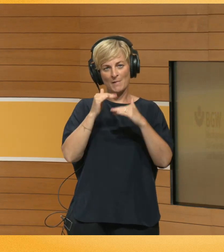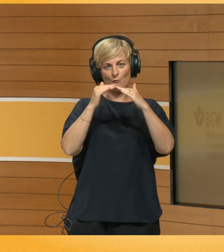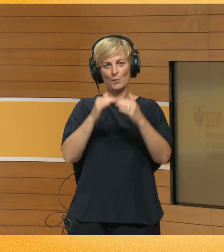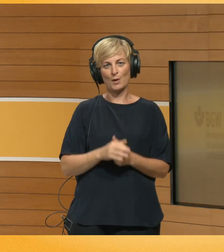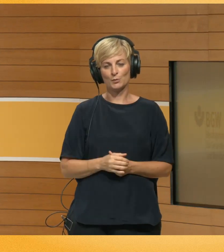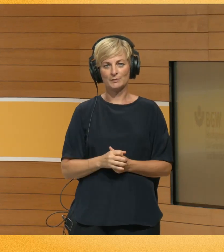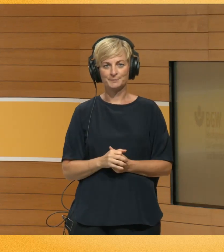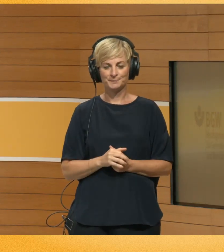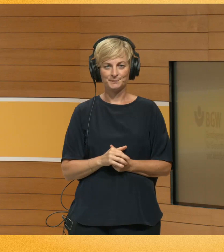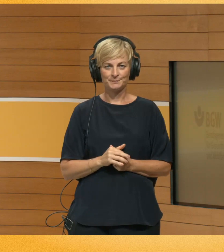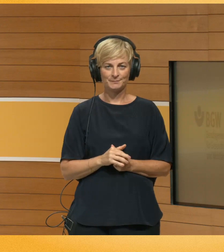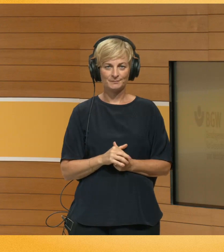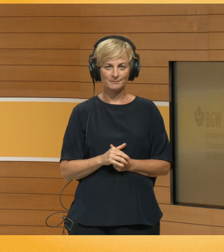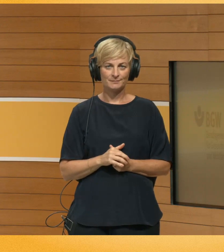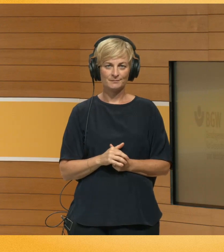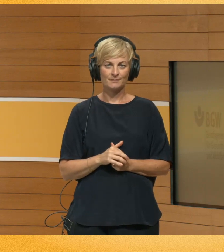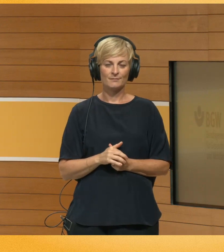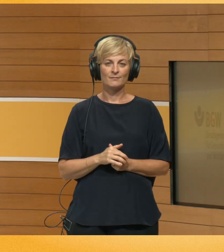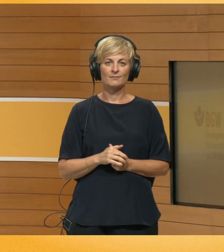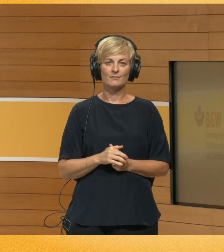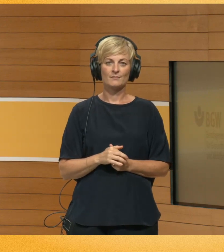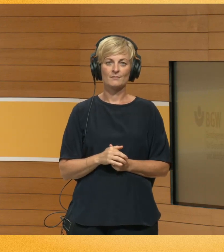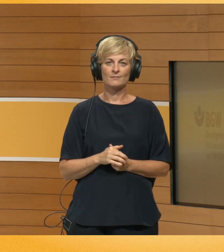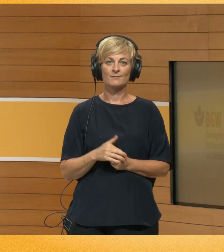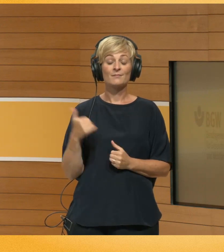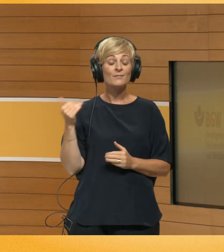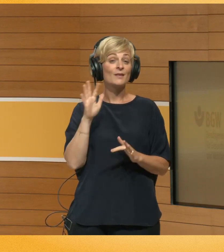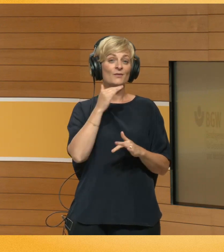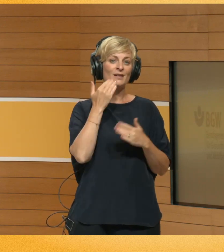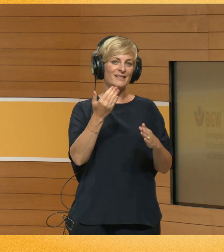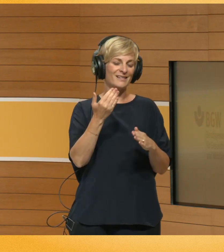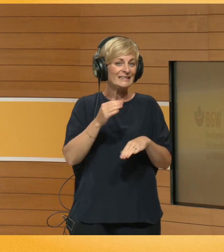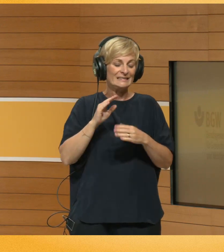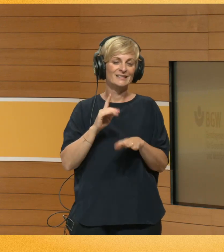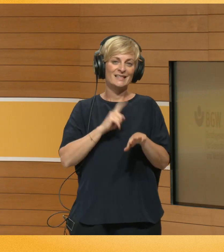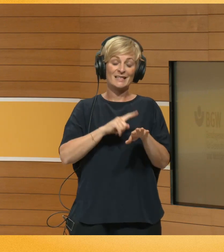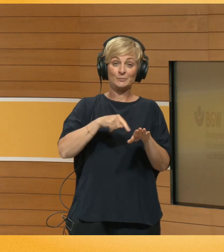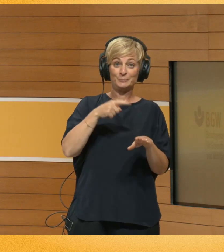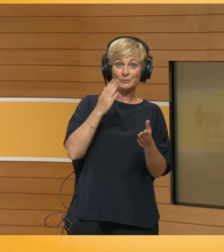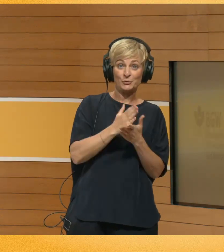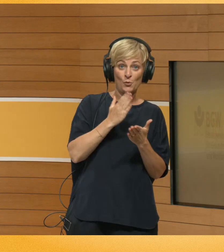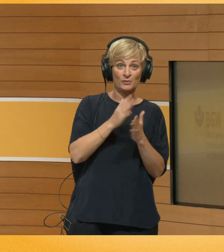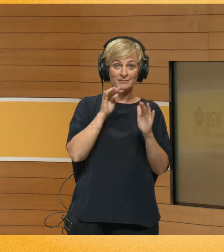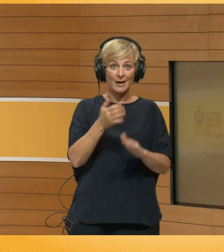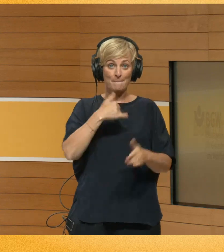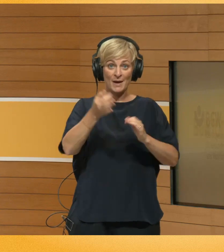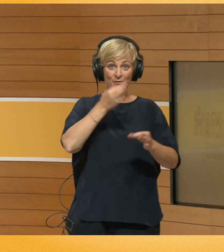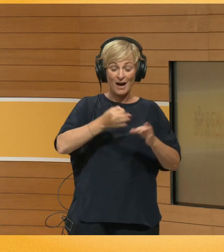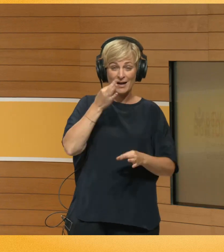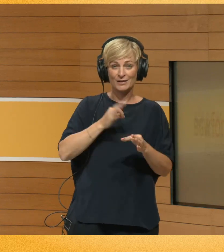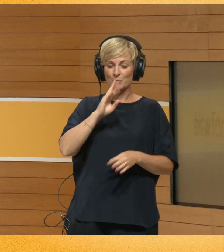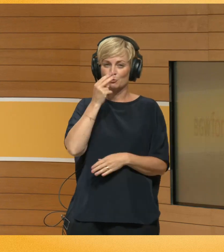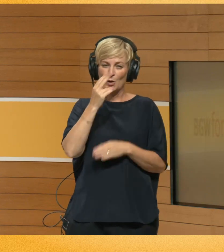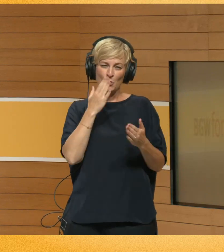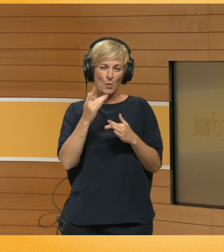Seeing that we've progressed a bit in time, if there are any more questions, we can see if we have time at the end. Also, maybe if we have